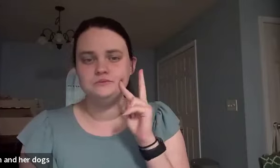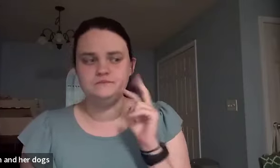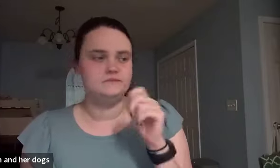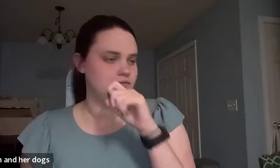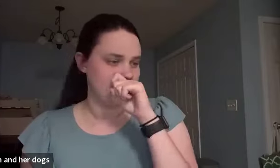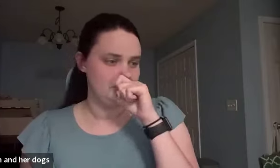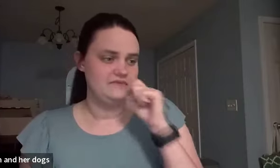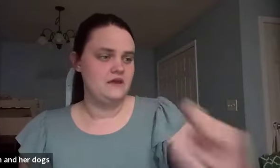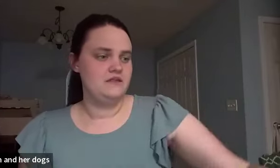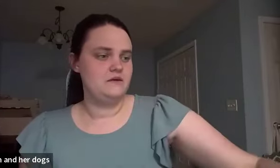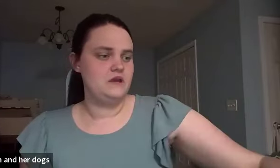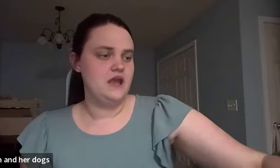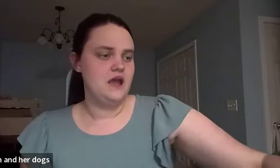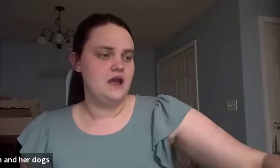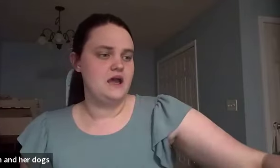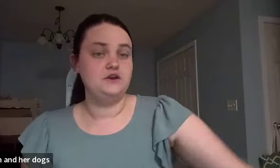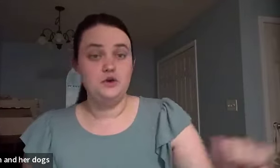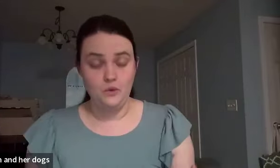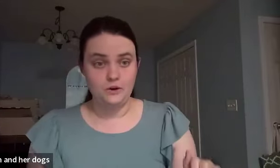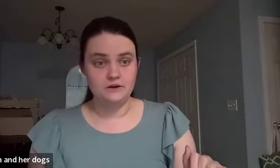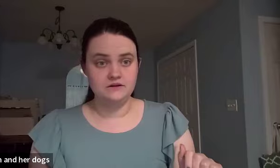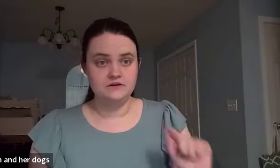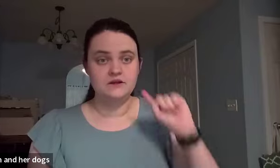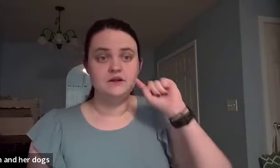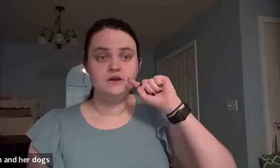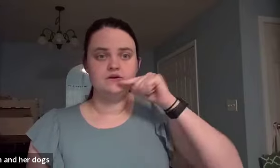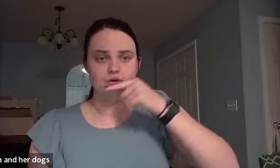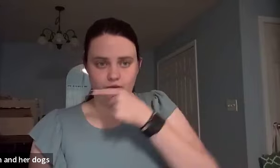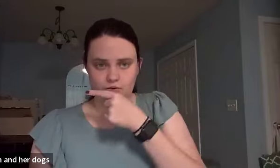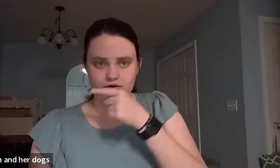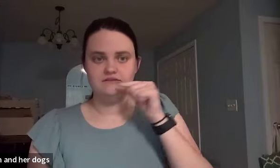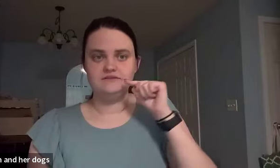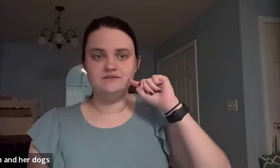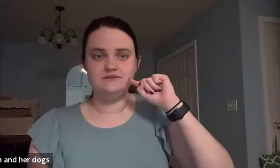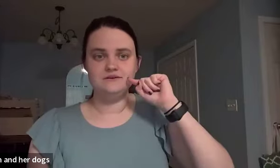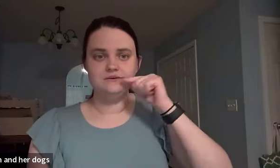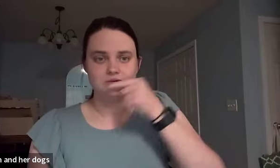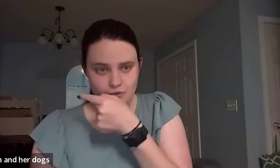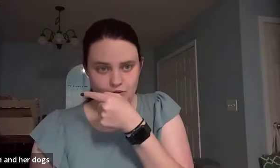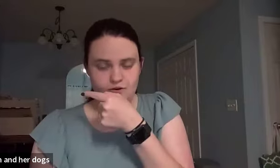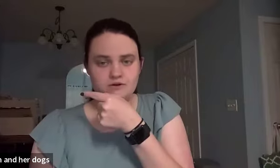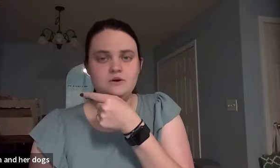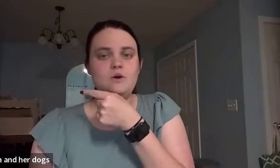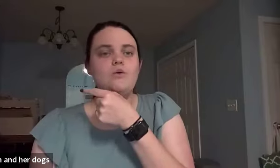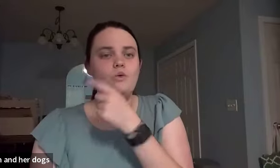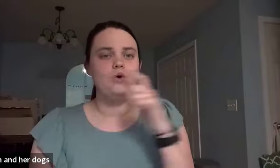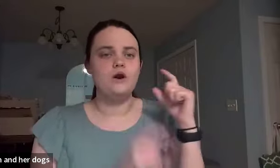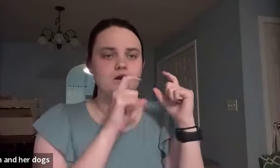Vegetable. Then we had corn, corn, corn,